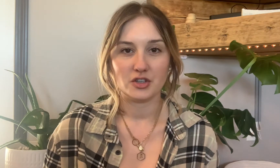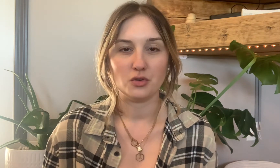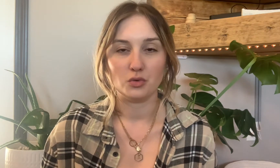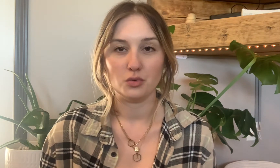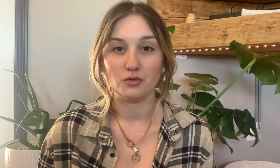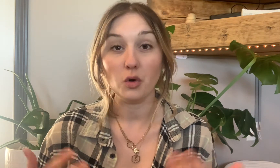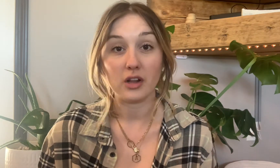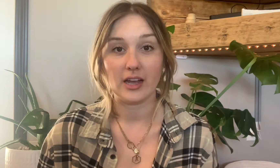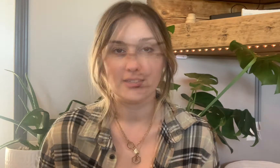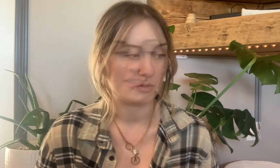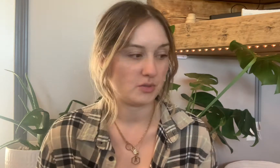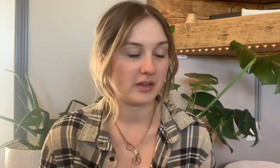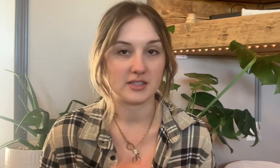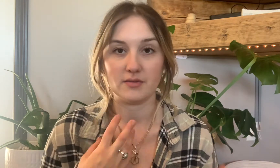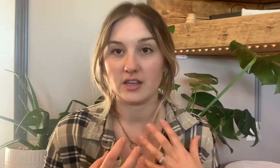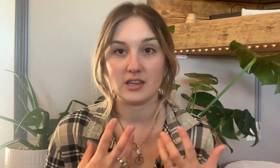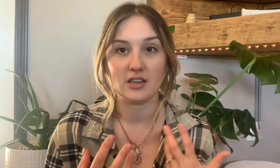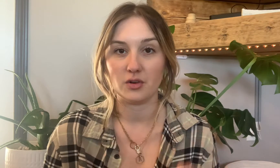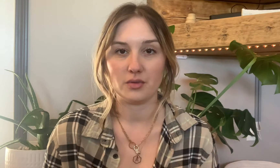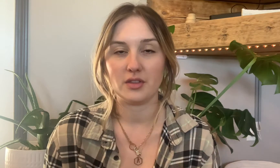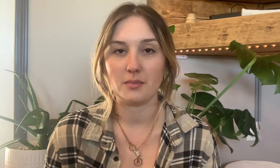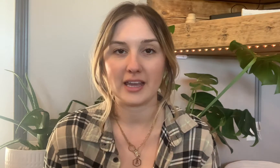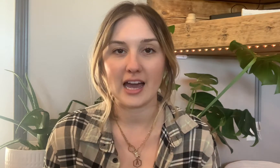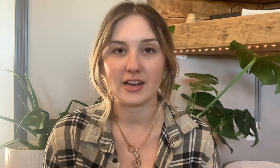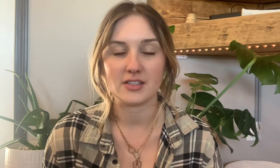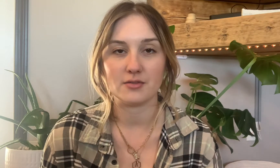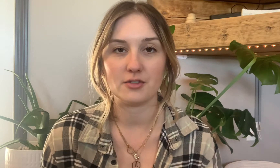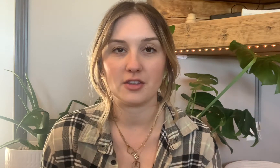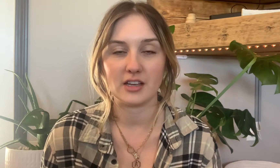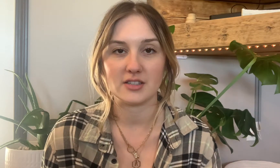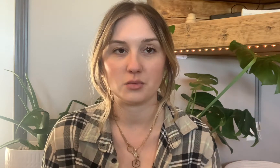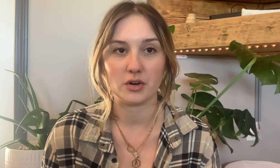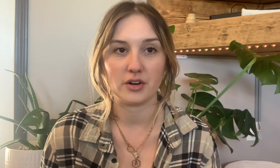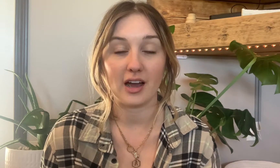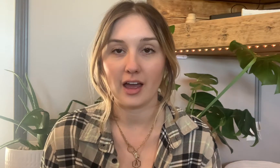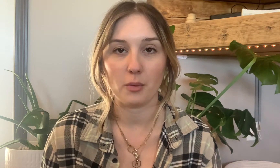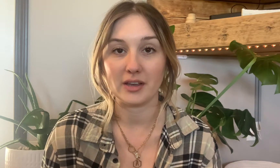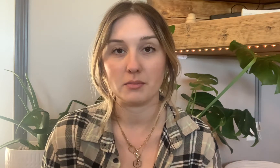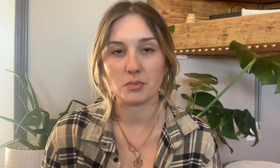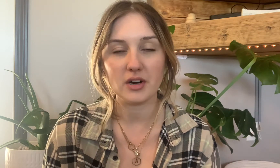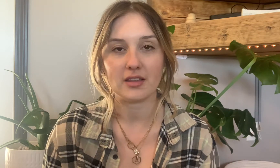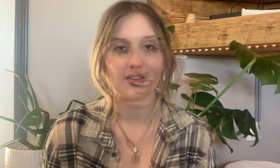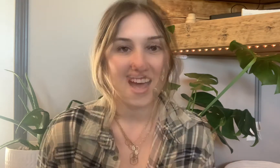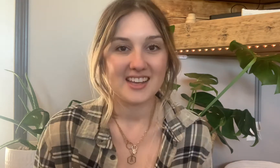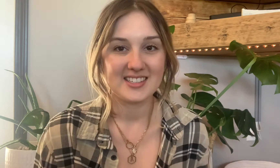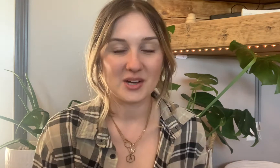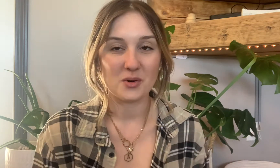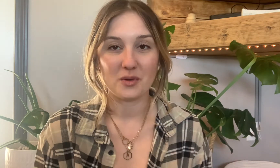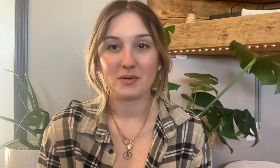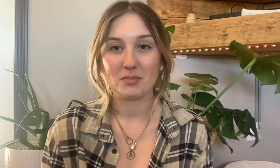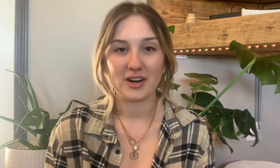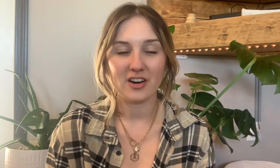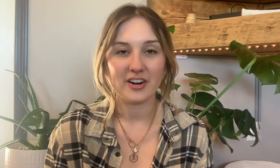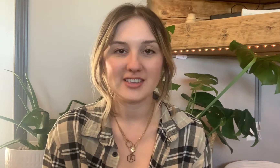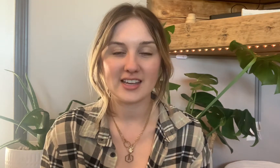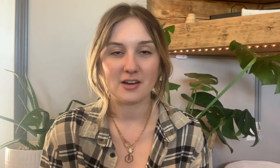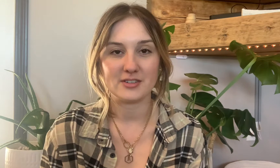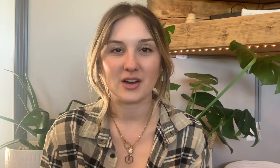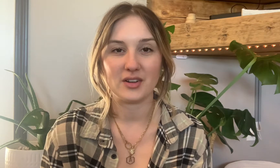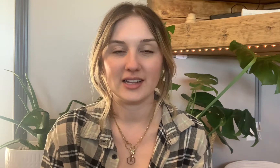to vocalize, just because of the mechanics of the things that were helping him to breathe. So we've been putting Arden's cuff down a little